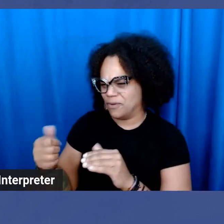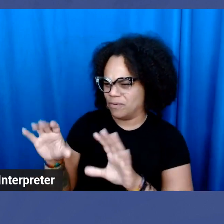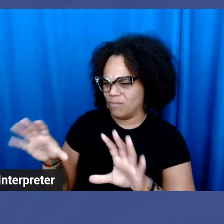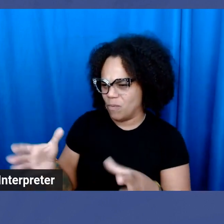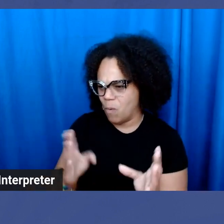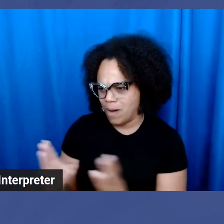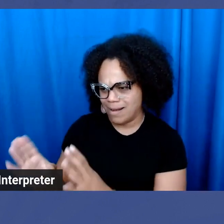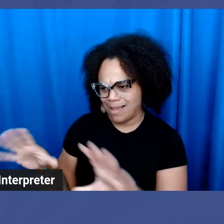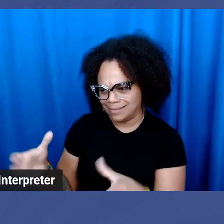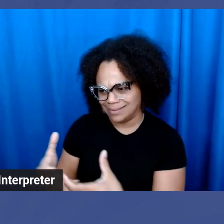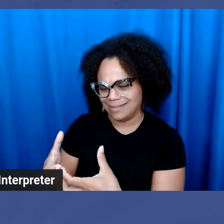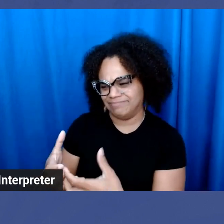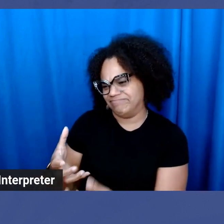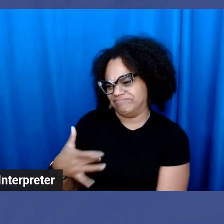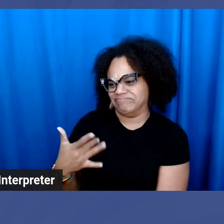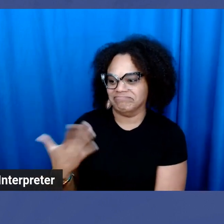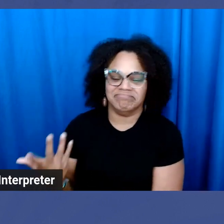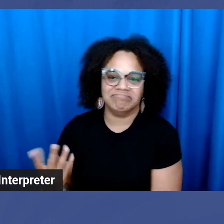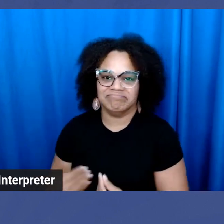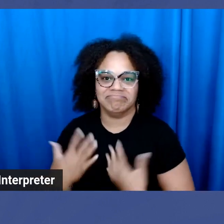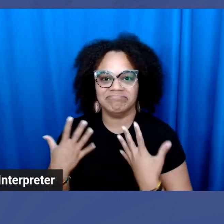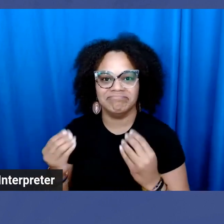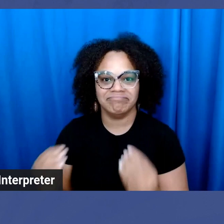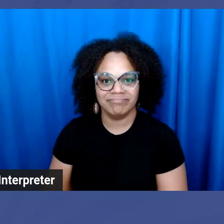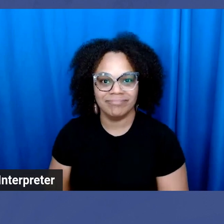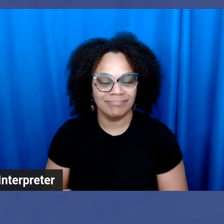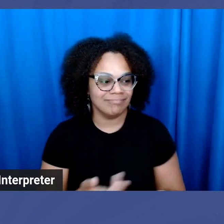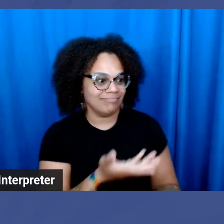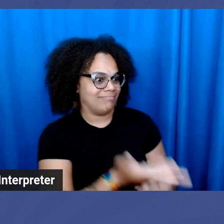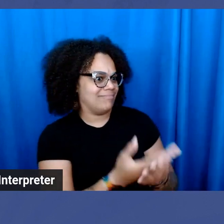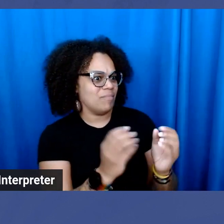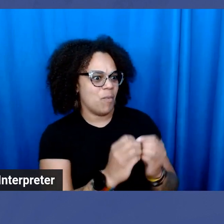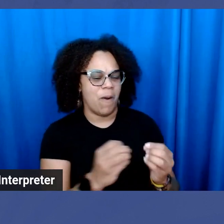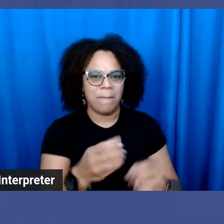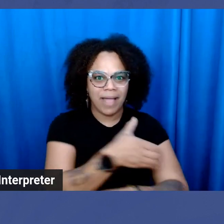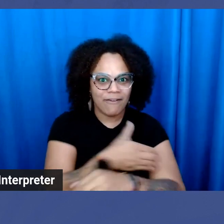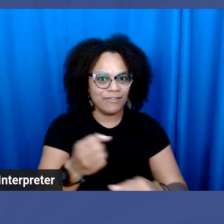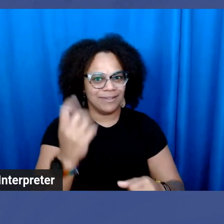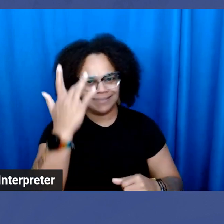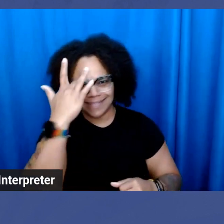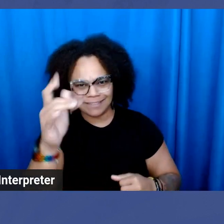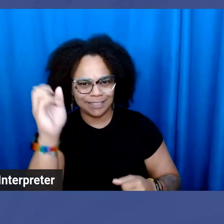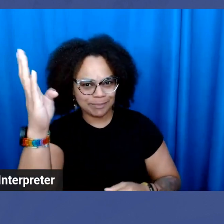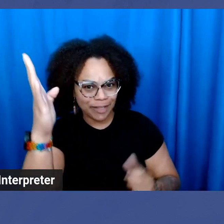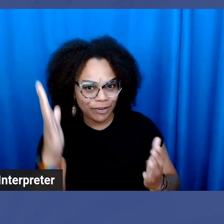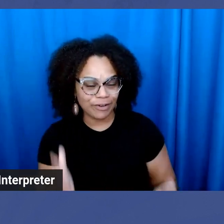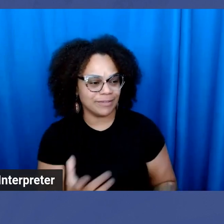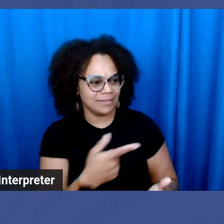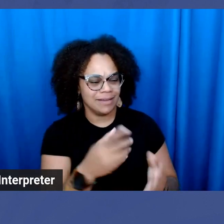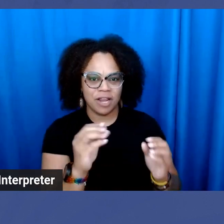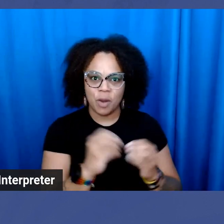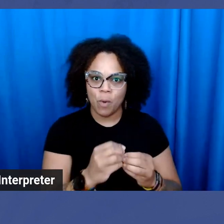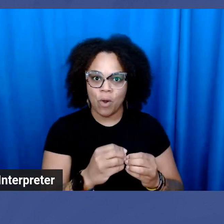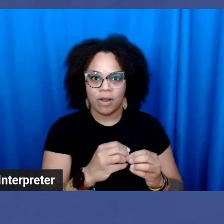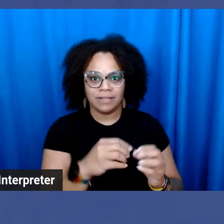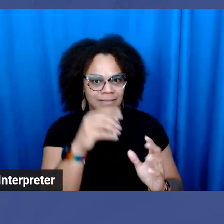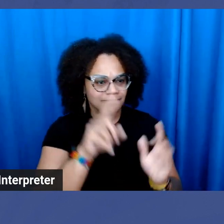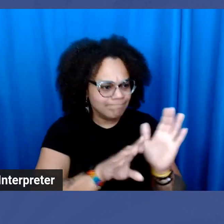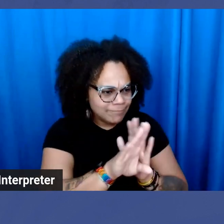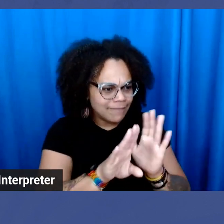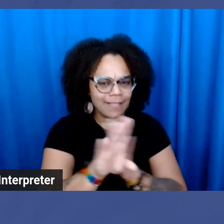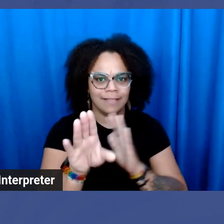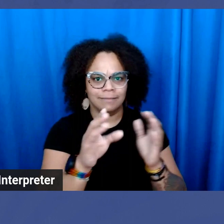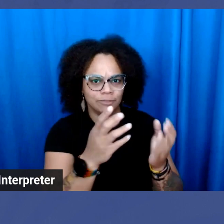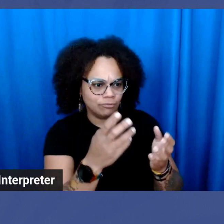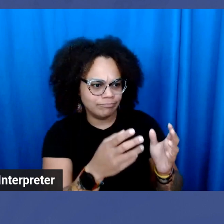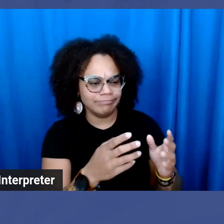actionable strategies, heard from more powerful and intelligent speakers, developed more driven and resourced plans. The